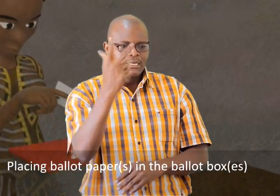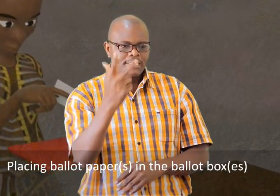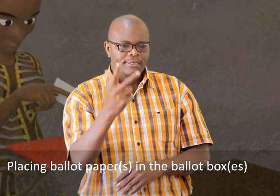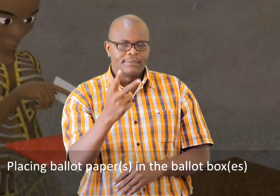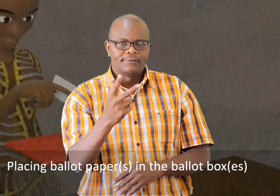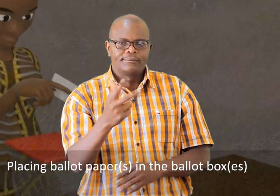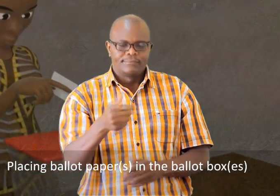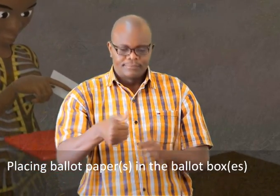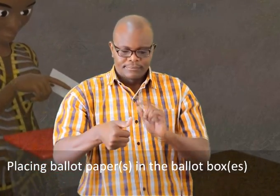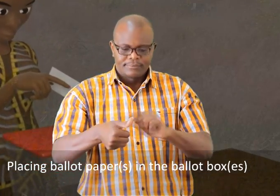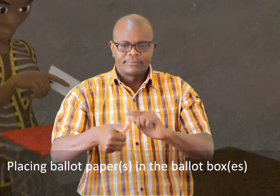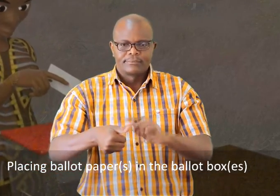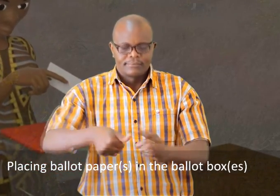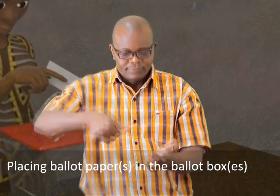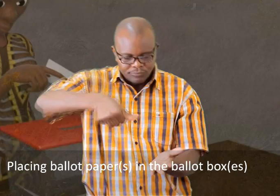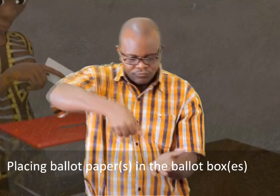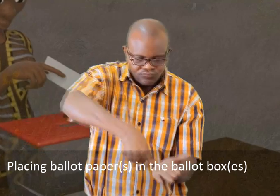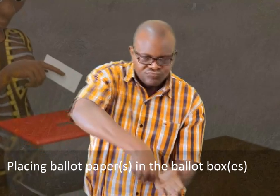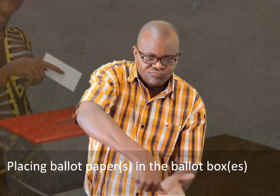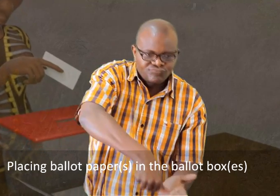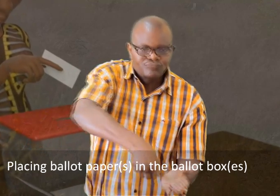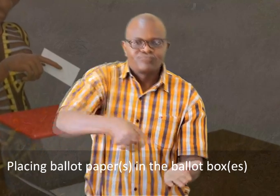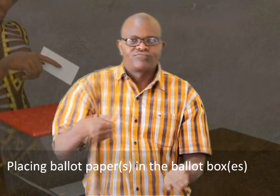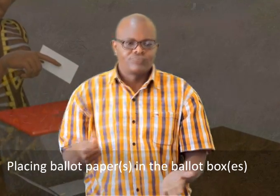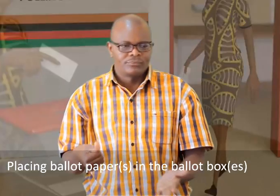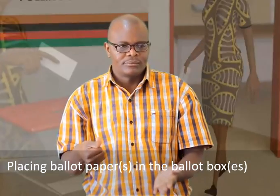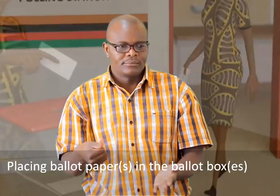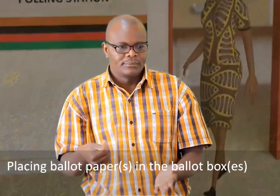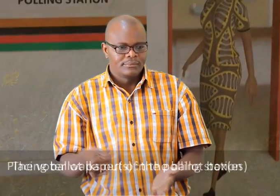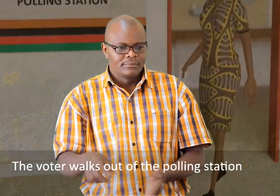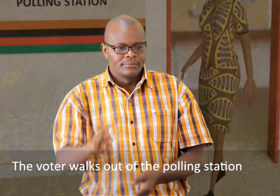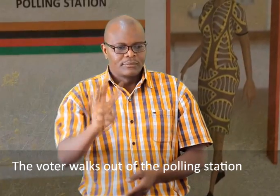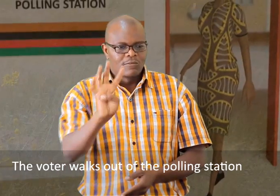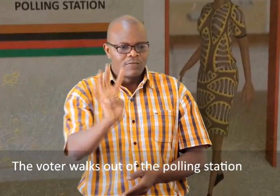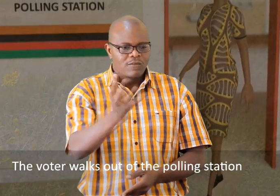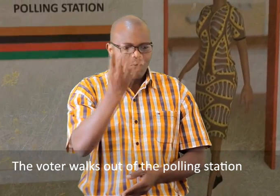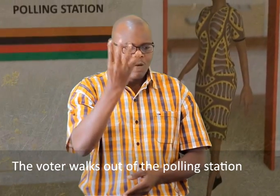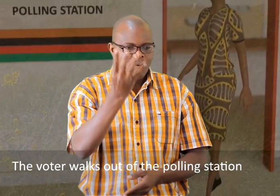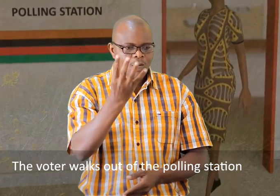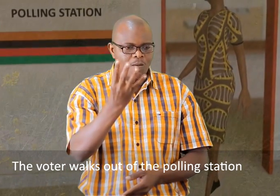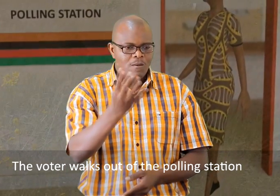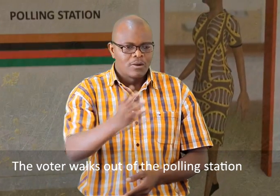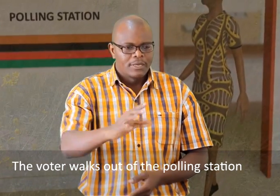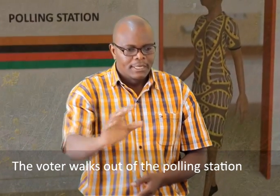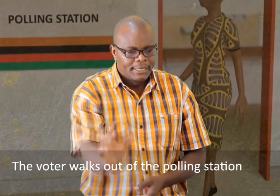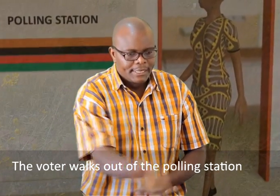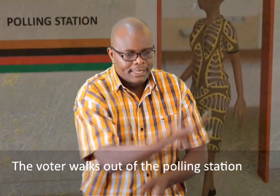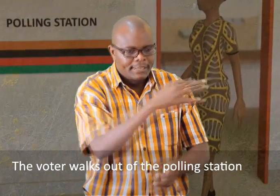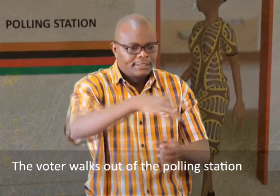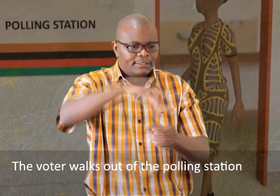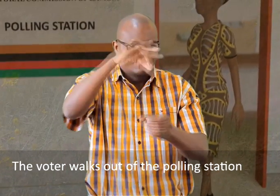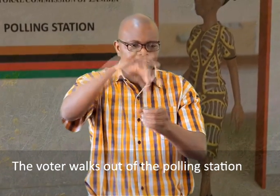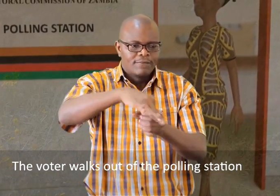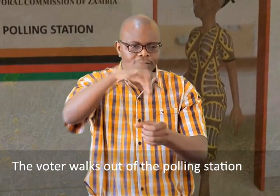ballot papers in the ballot boxes. The voter walks out of the polling station.